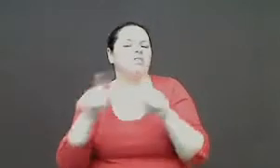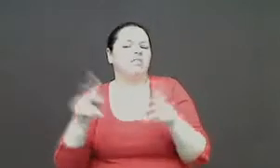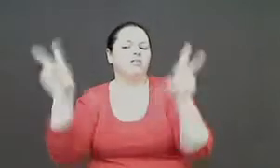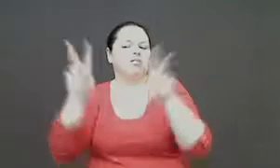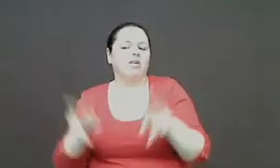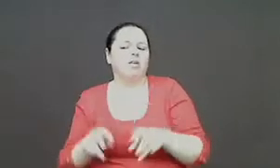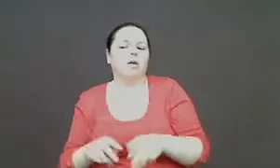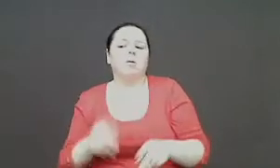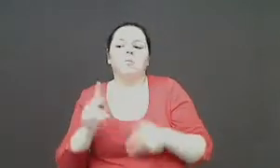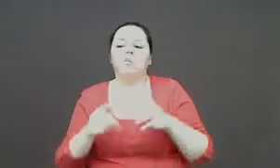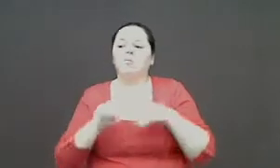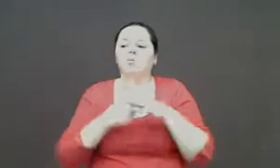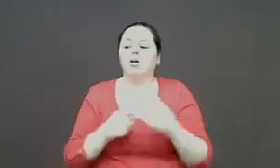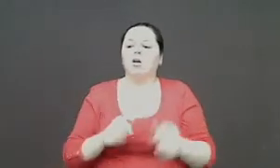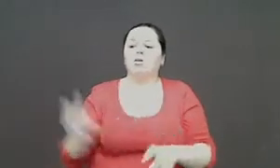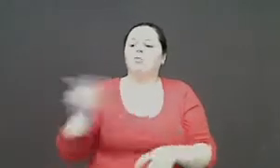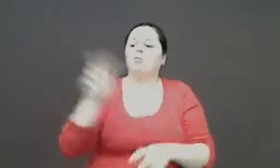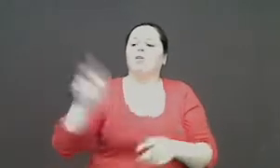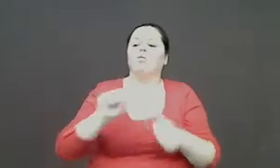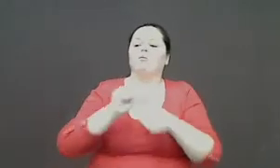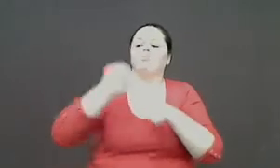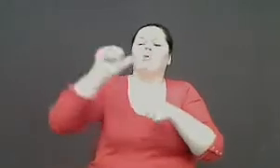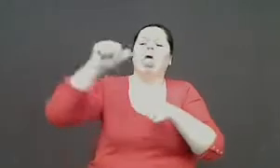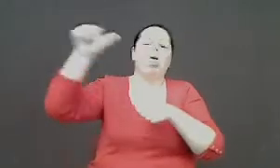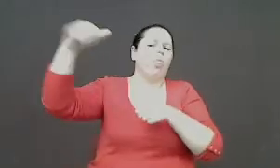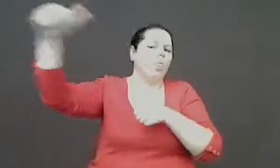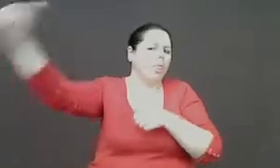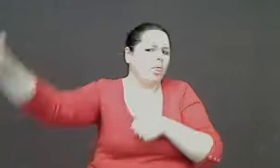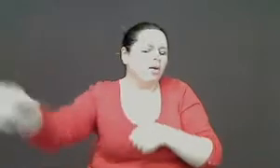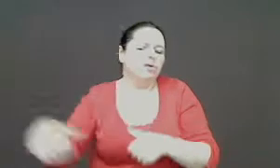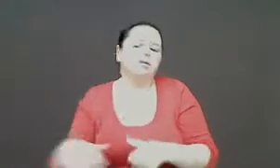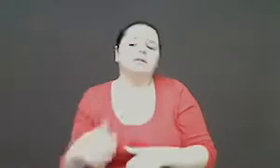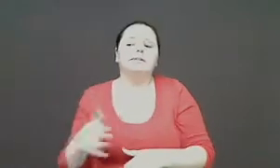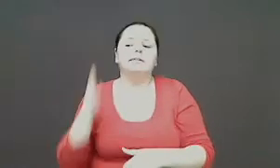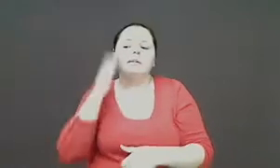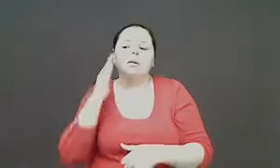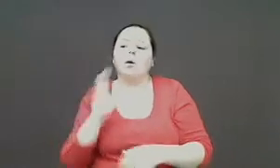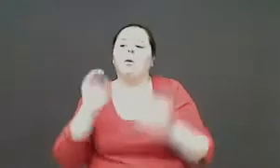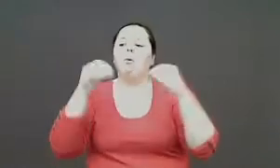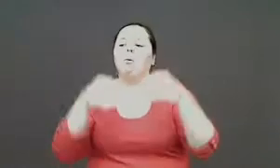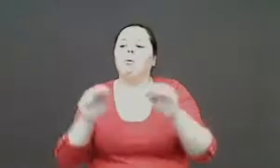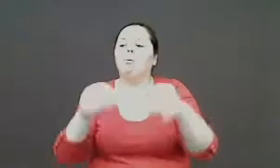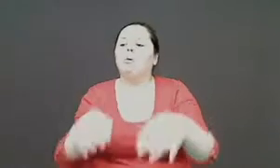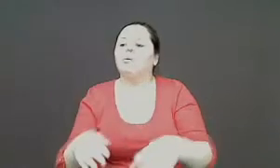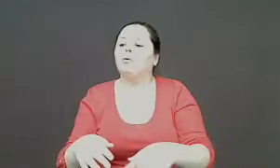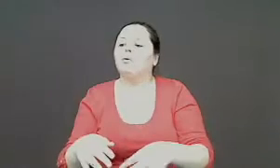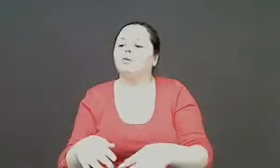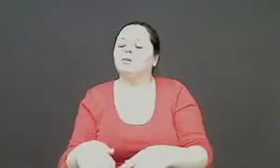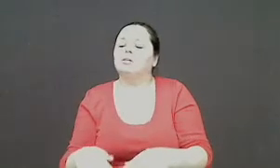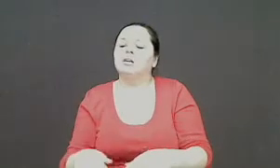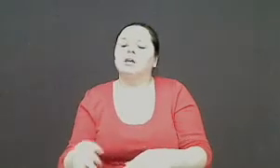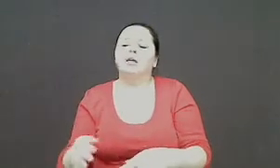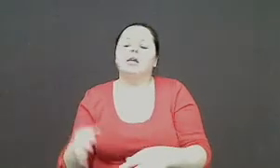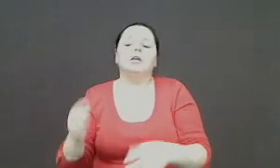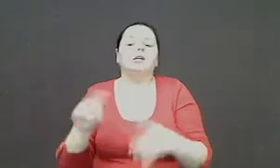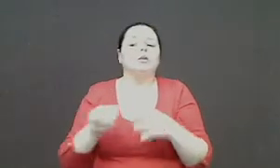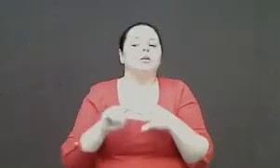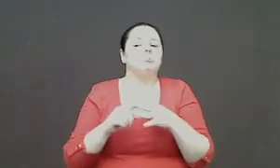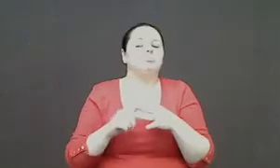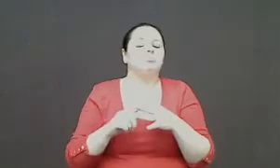distances, particularly by sea, then this whole notion of where you are and how to determine where